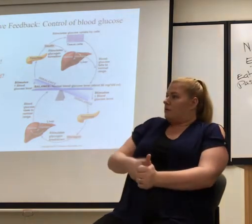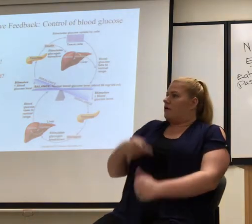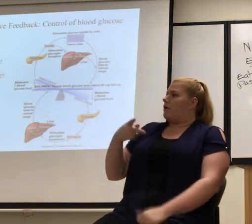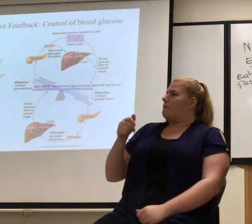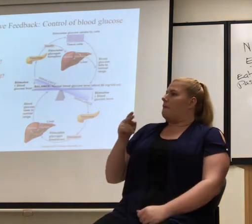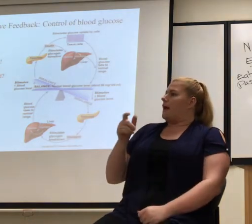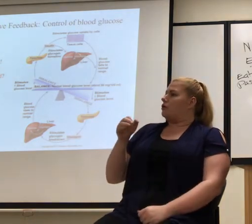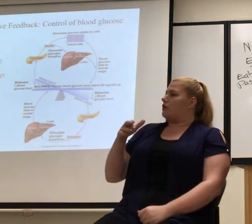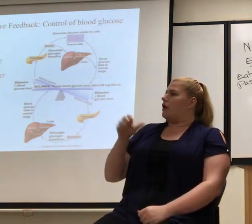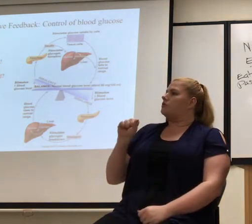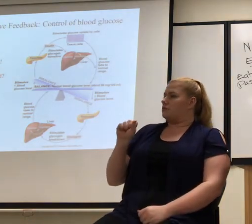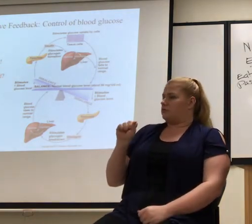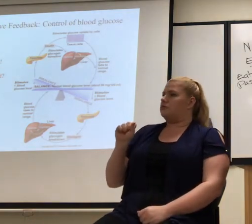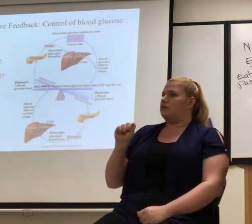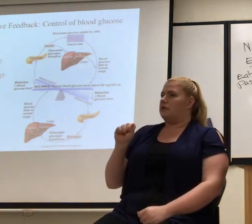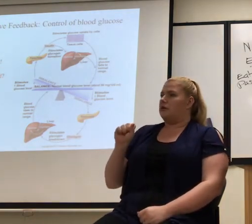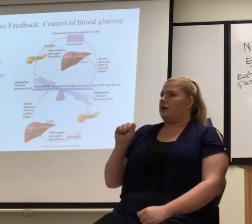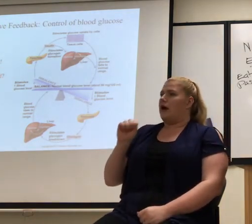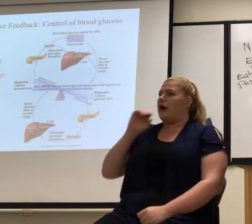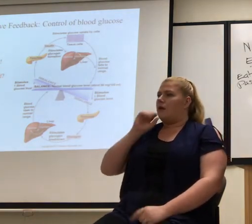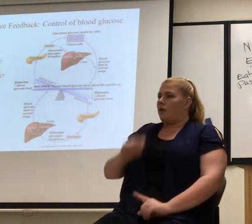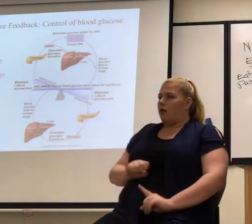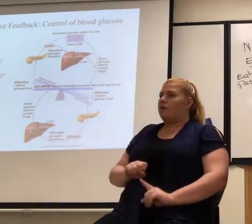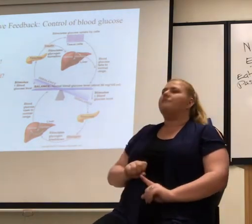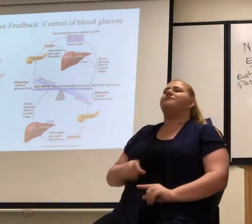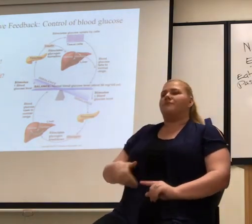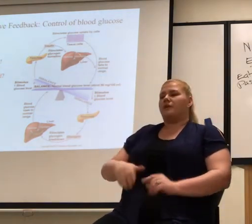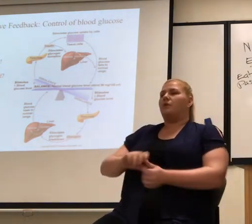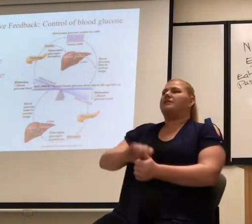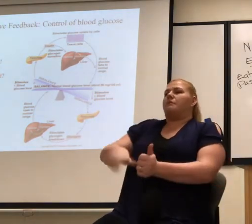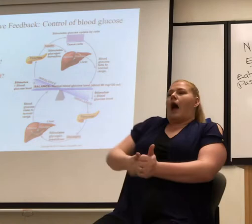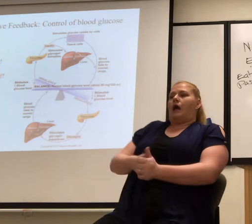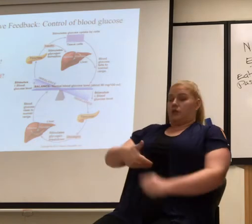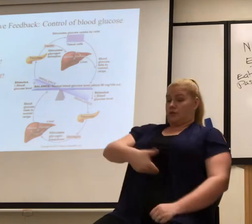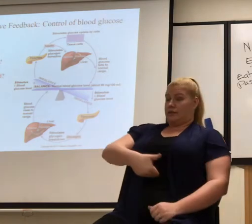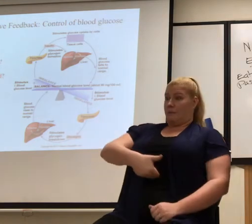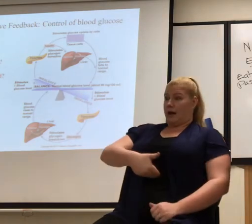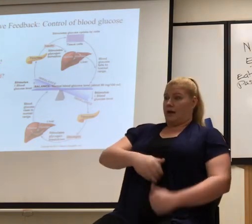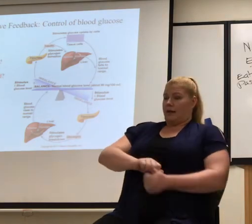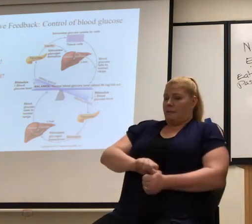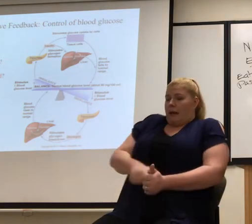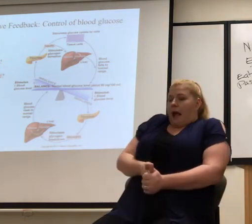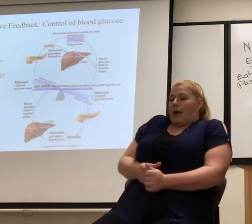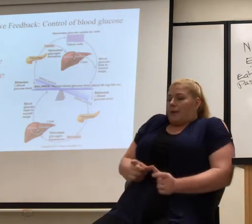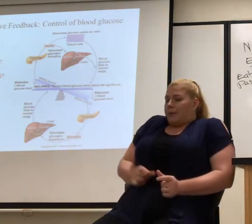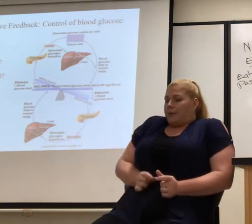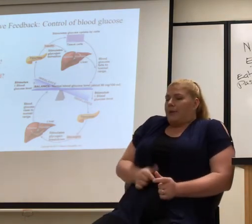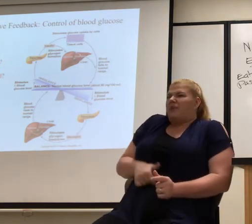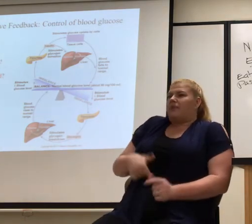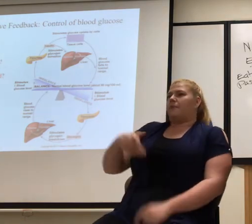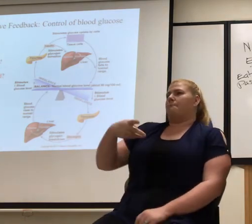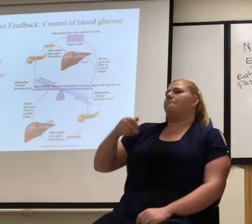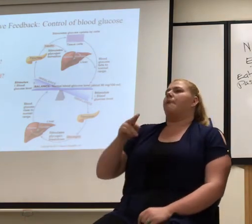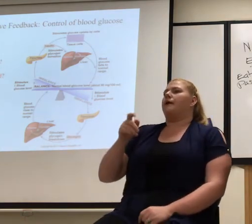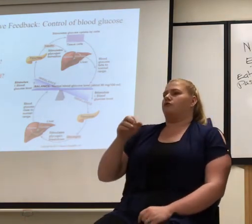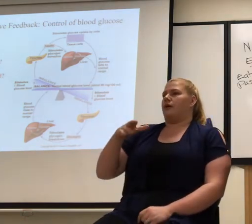going to secrete the right hormone to lower blood glucose. So for step three, also going to put